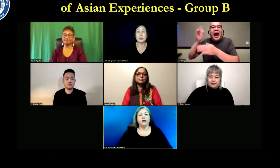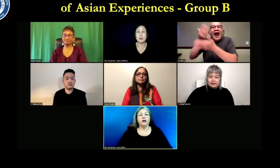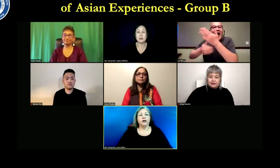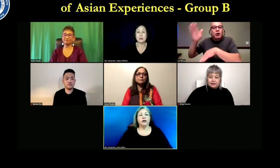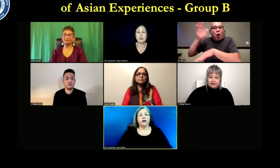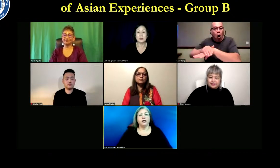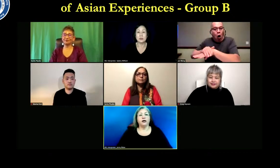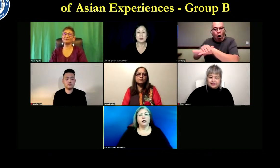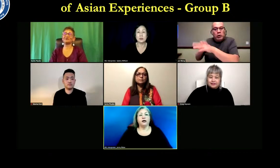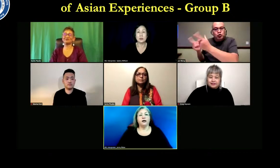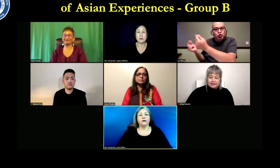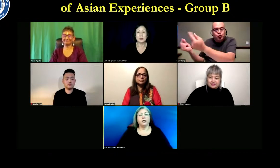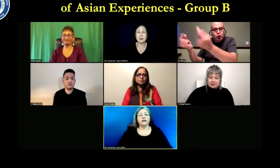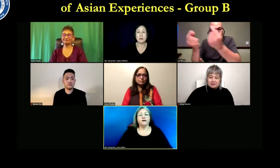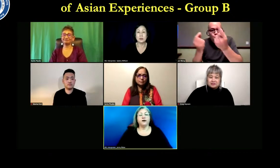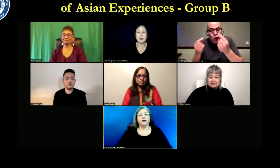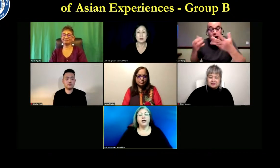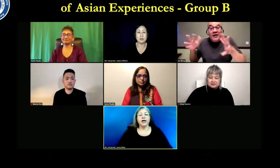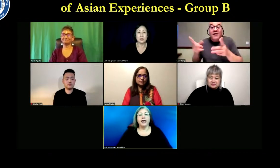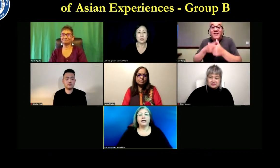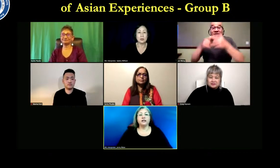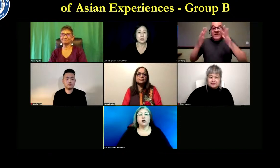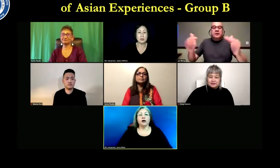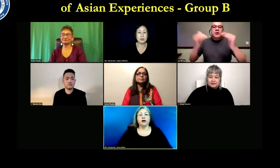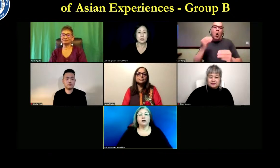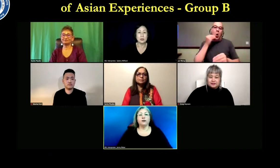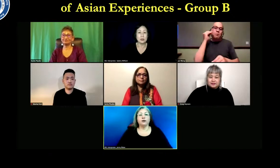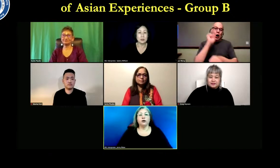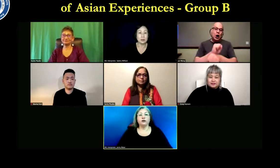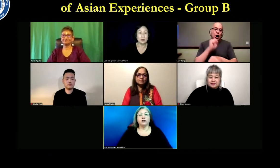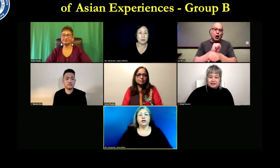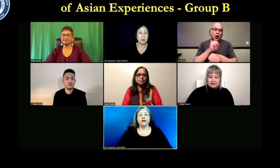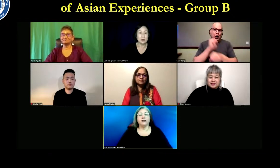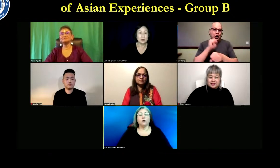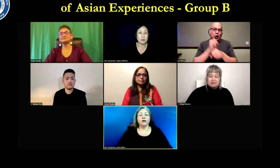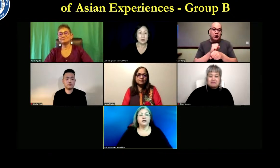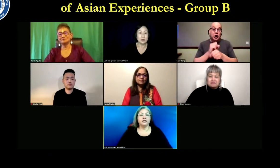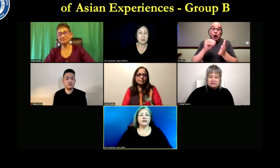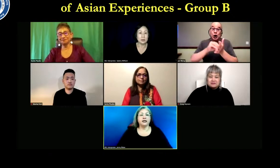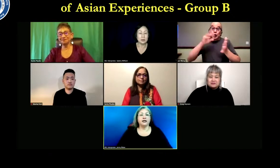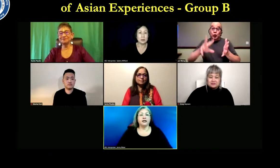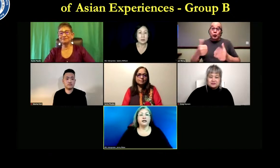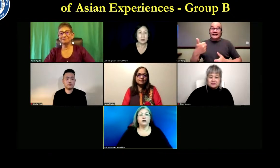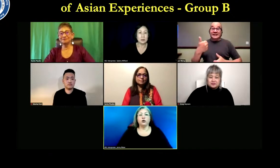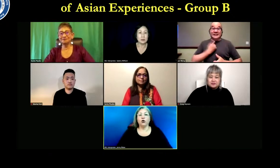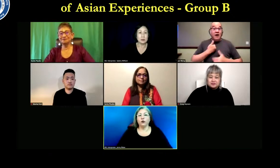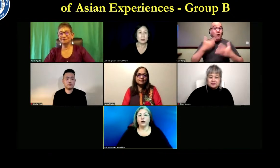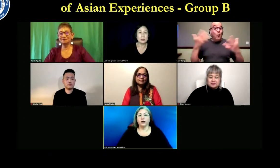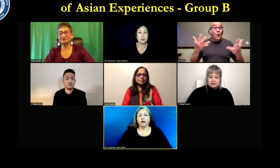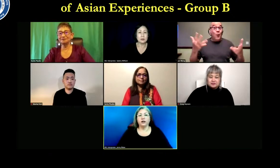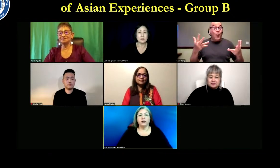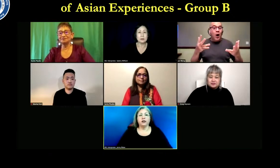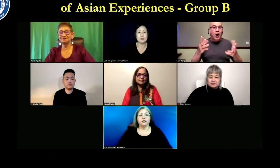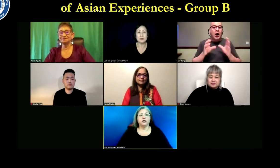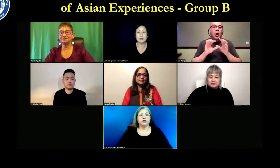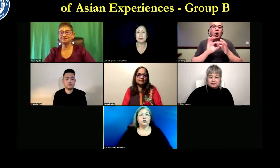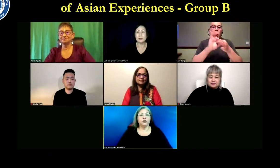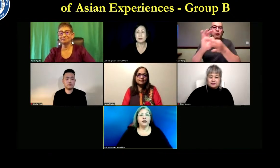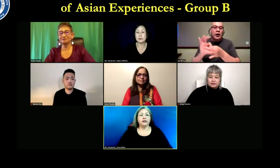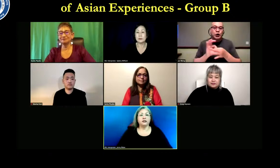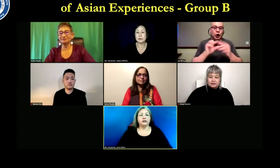forth. It's a very hands-on approach. And then once that's done, they do homework.